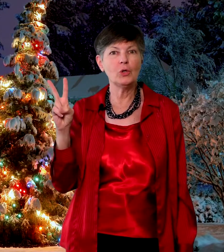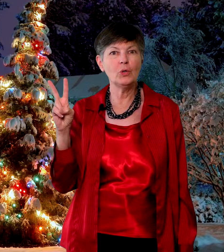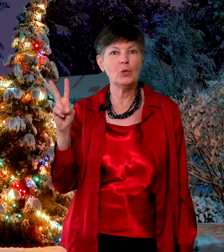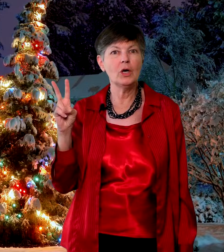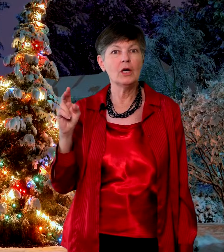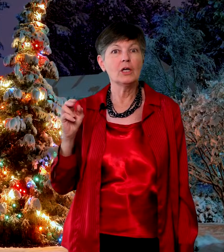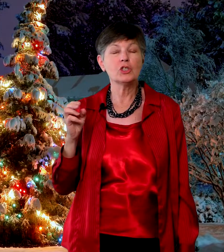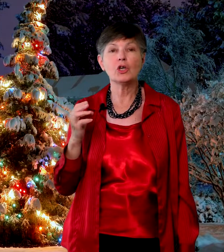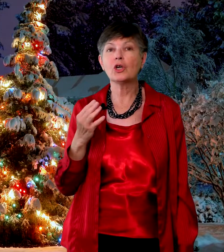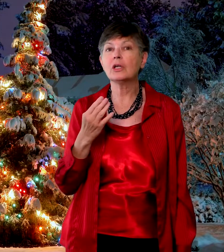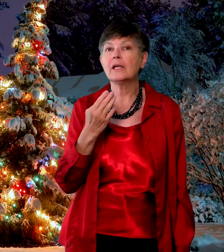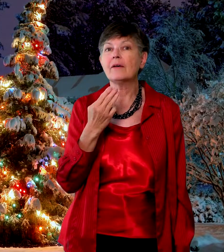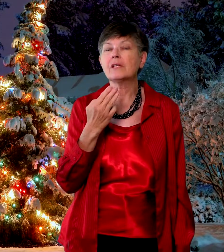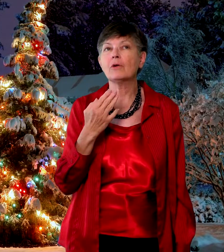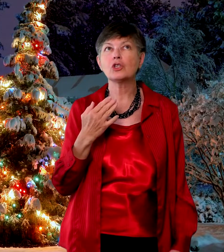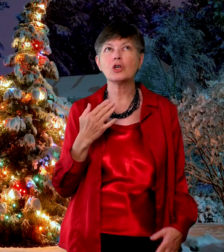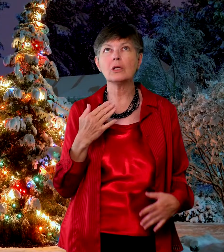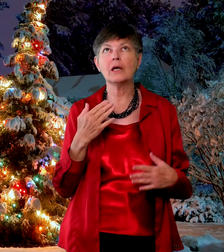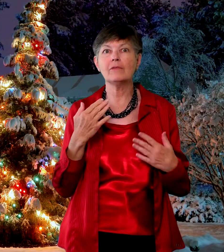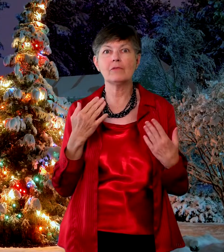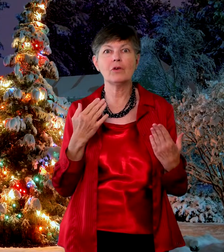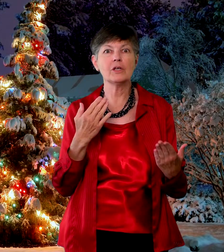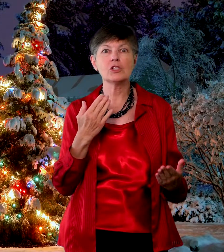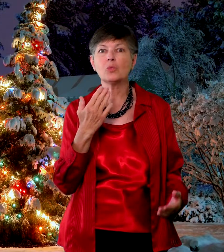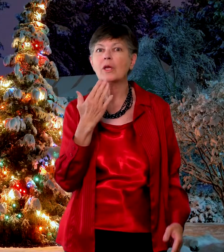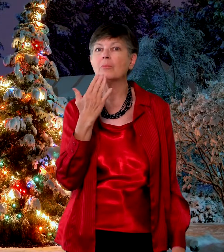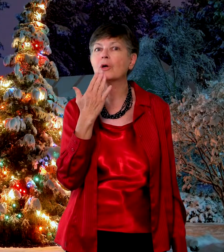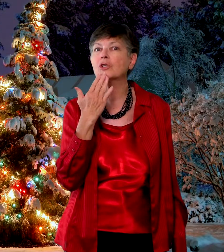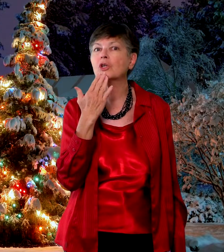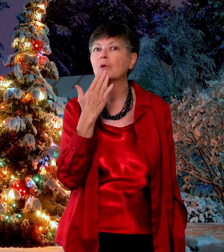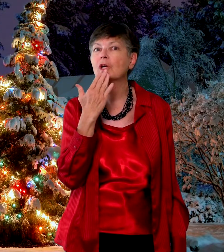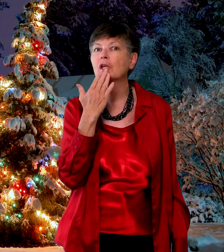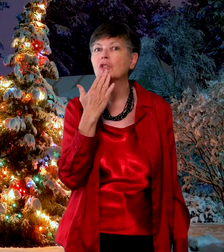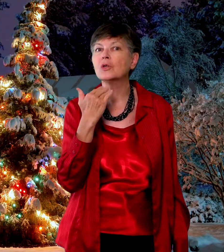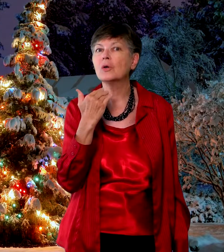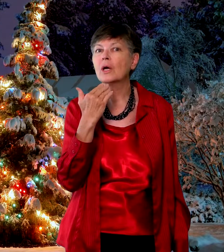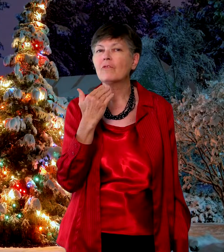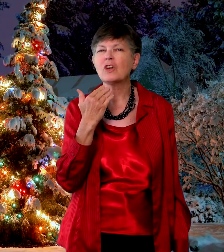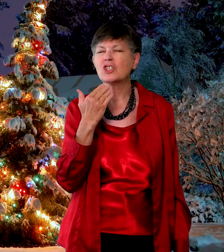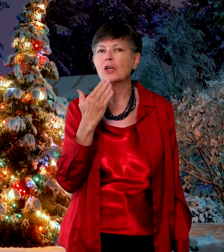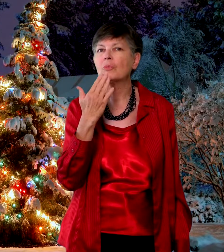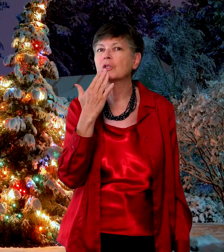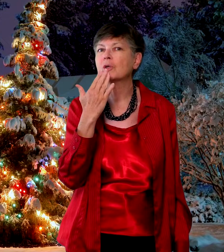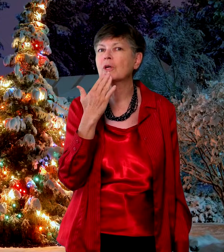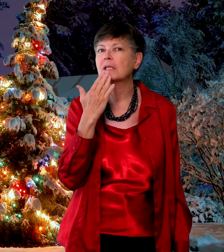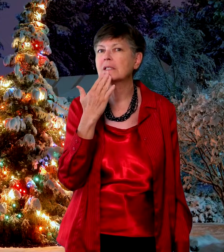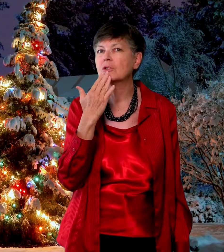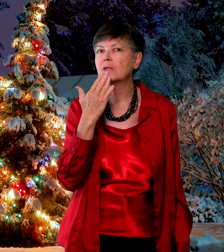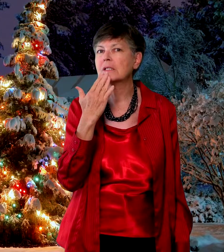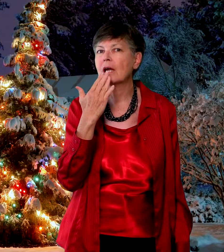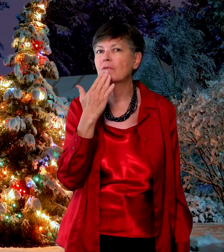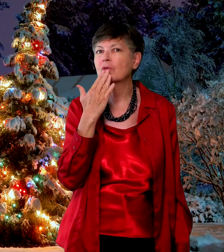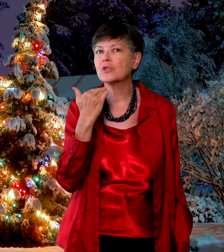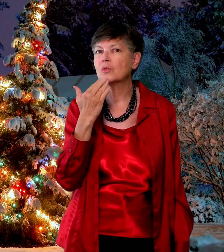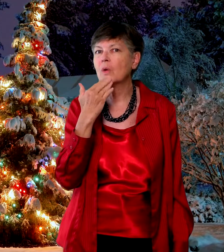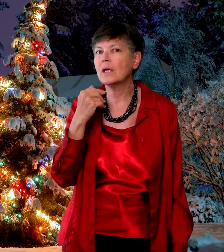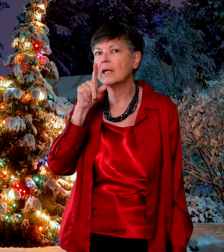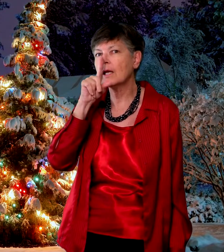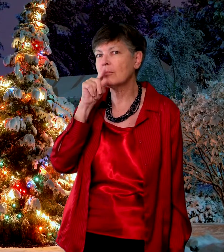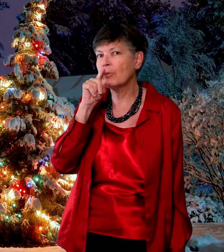2 turtle doves. Now, a turtle dove is a very sweet bird, so we're going to do very gentle birds. So we're going to do the sign for sweet and